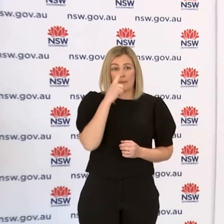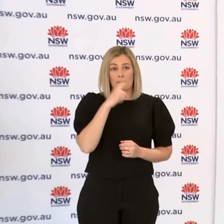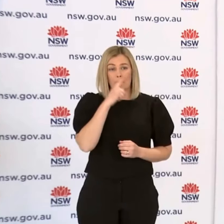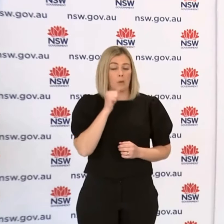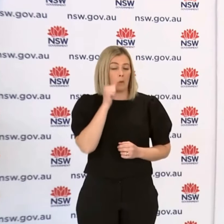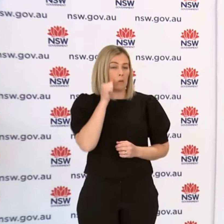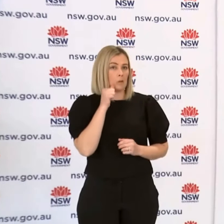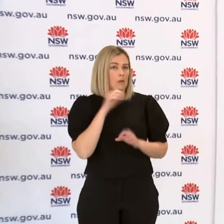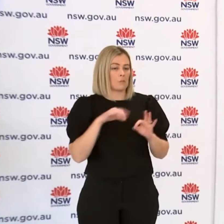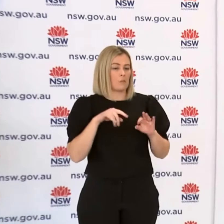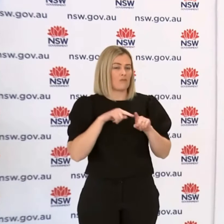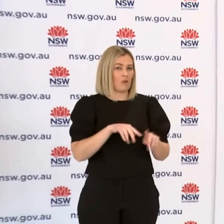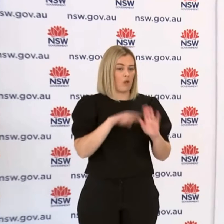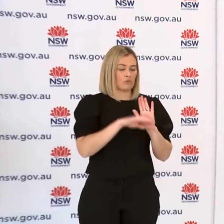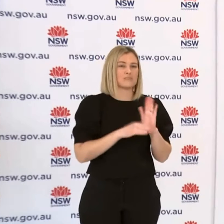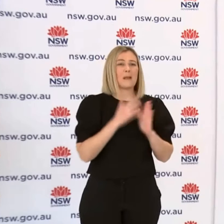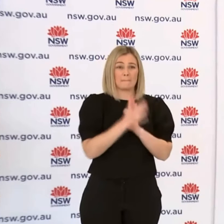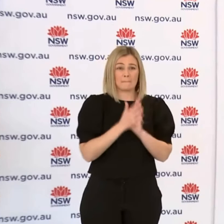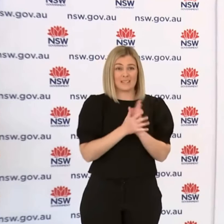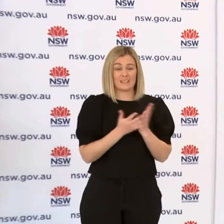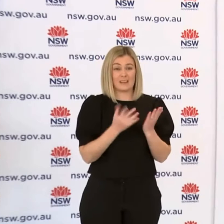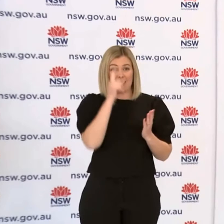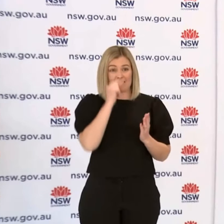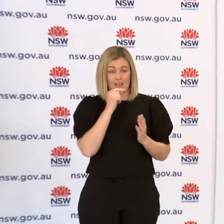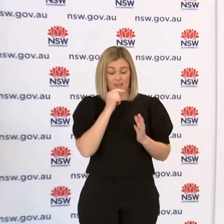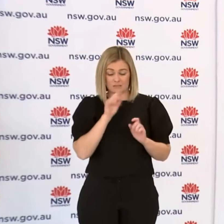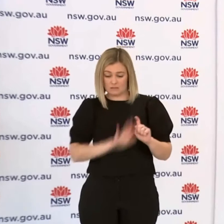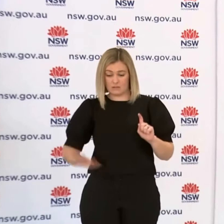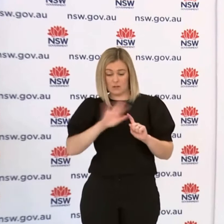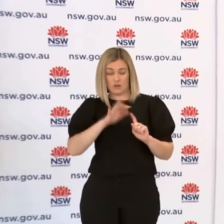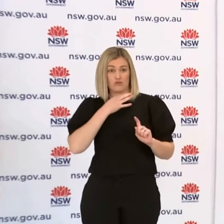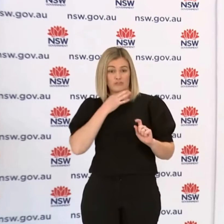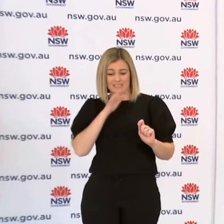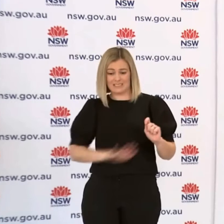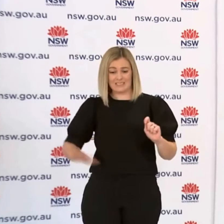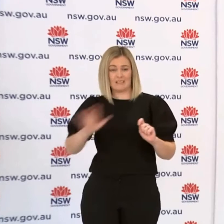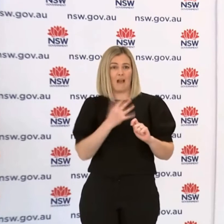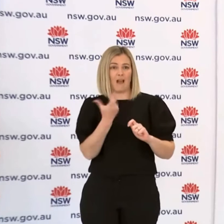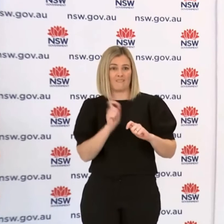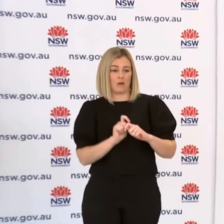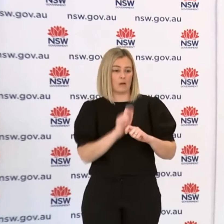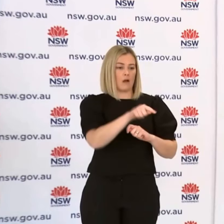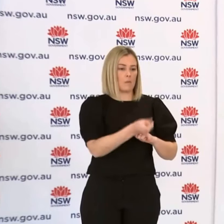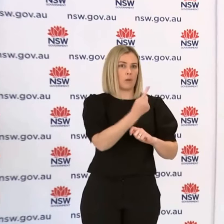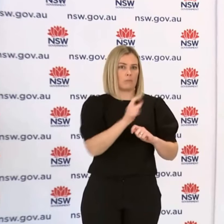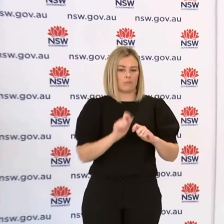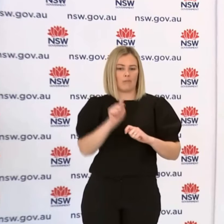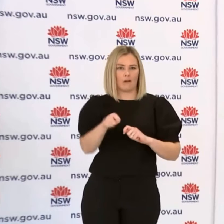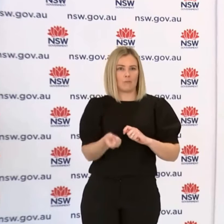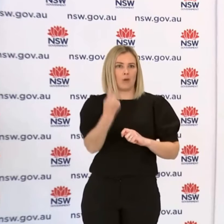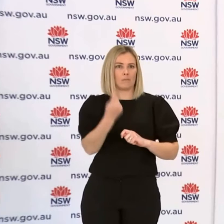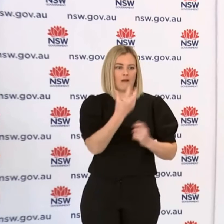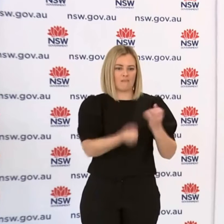potential for cases to creep out of those 8 LGAs. And what we are seeing now is moving into that